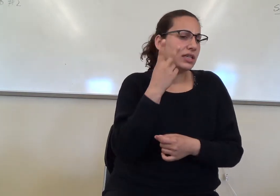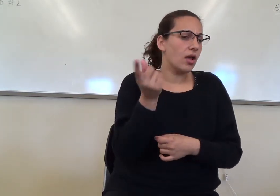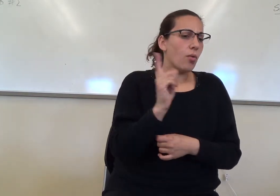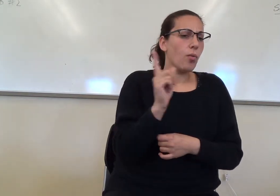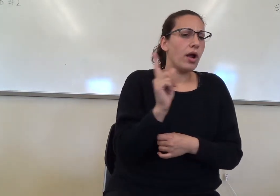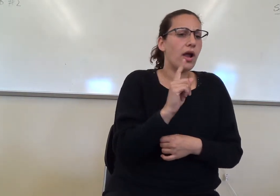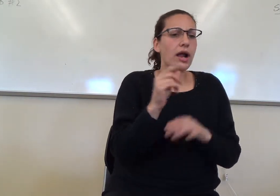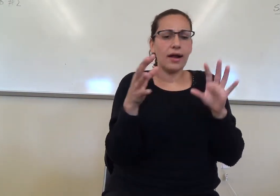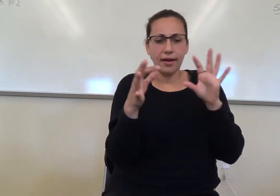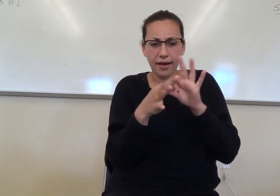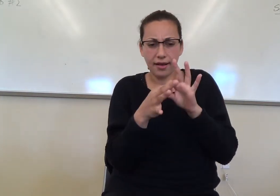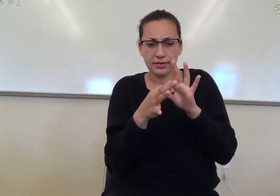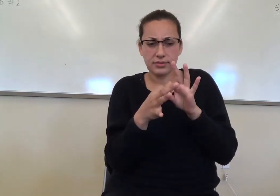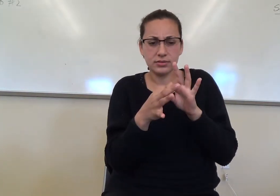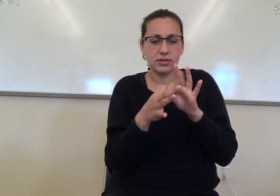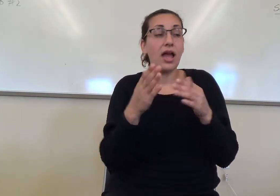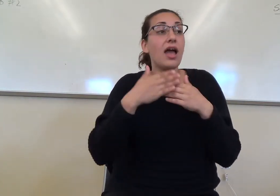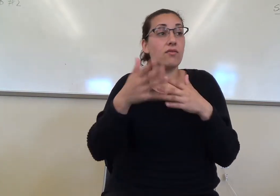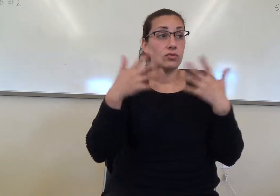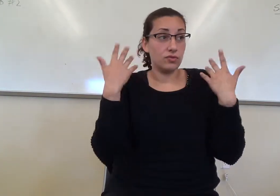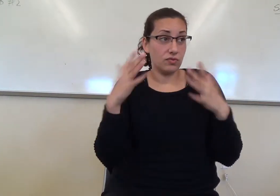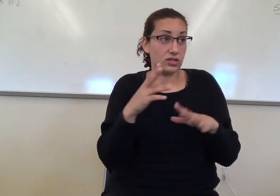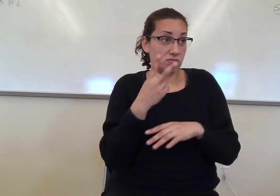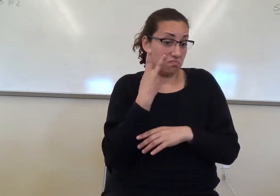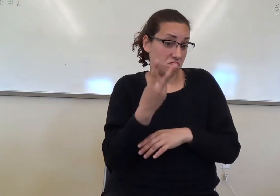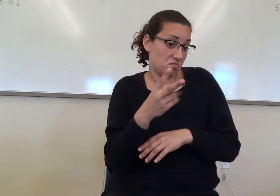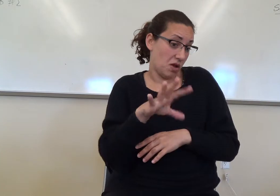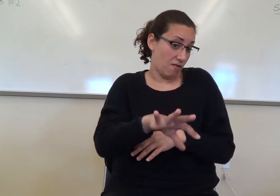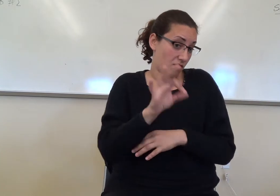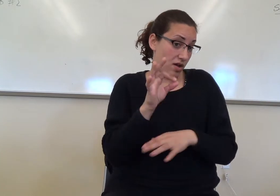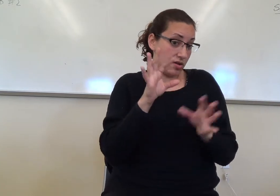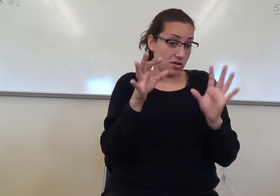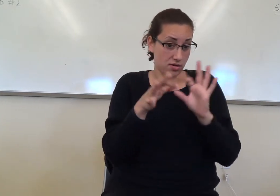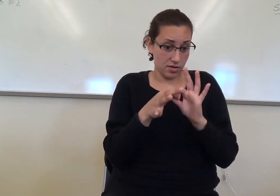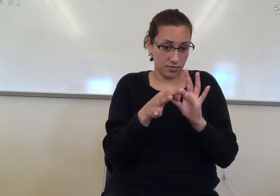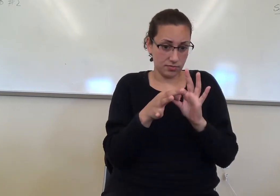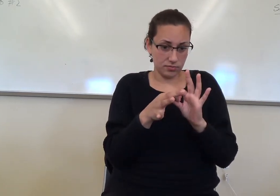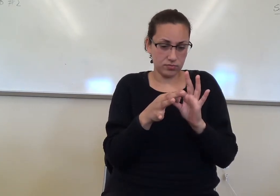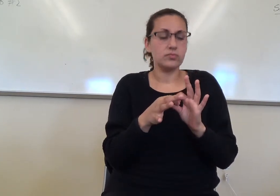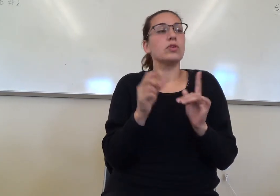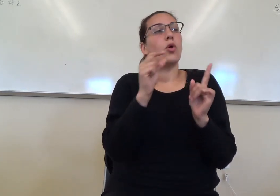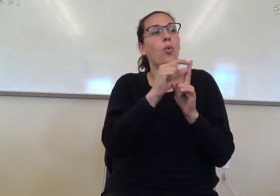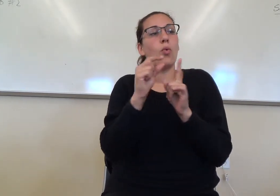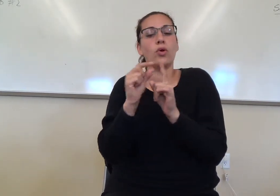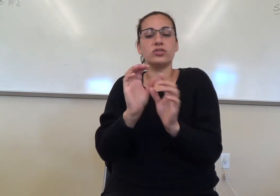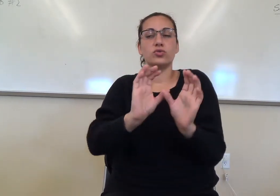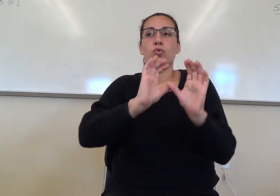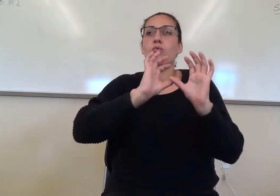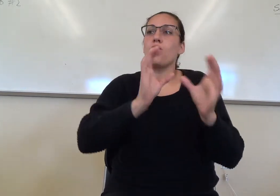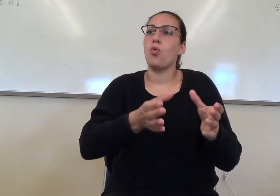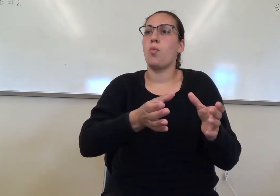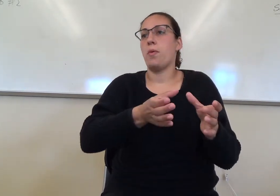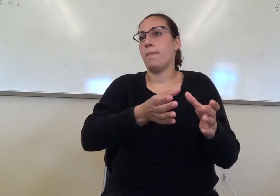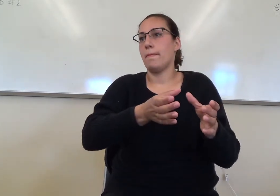together. But what's the result of doing that? What you have to do